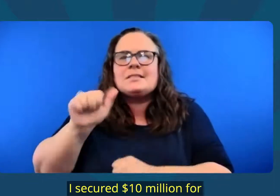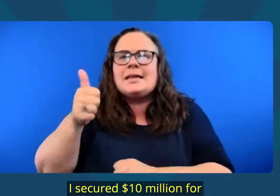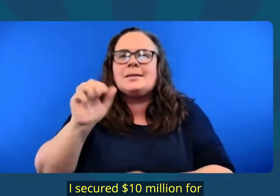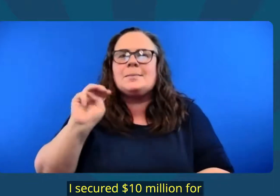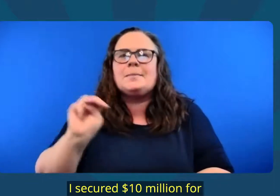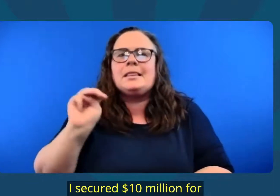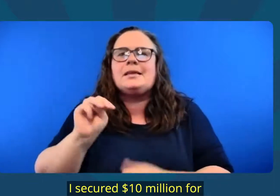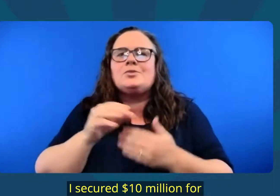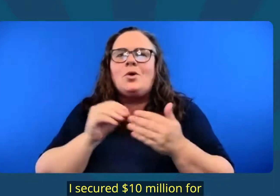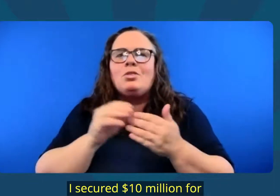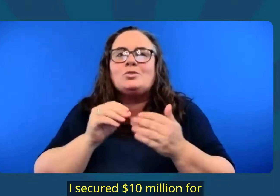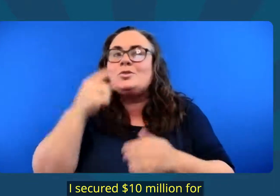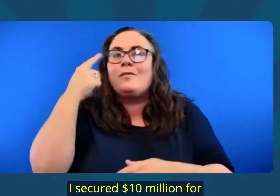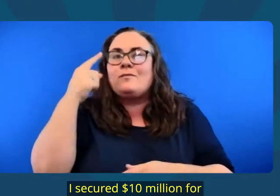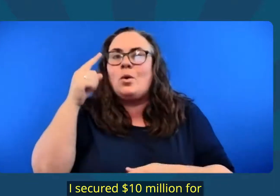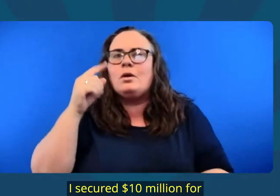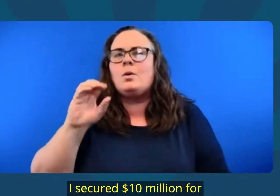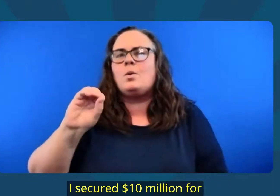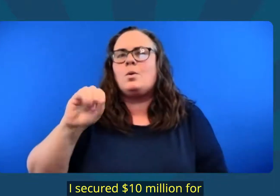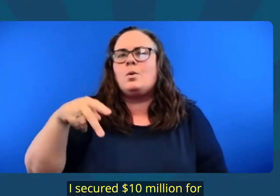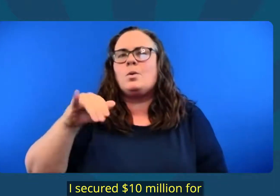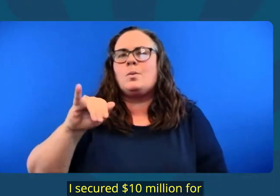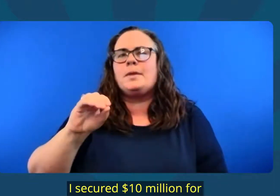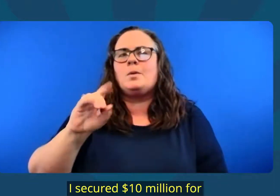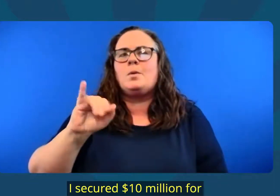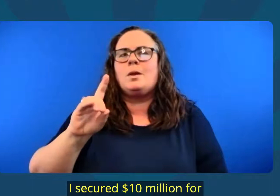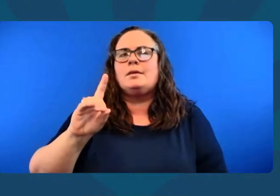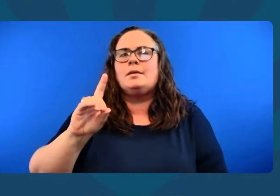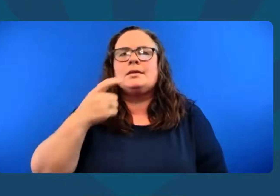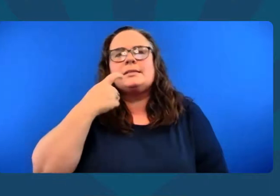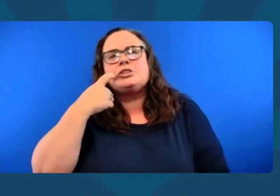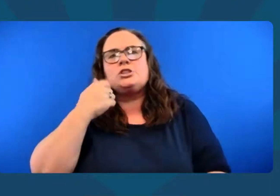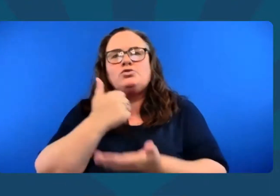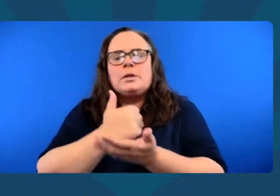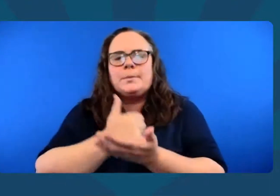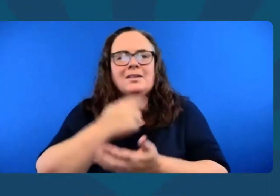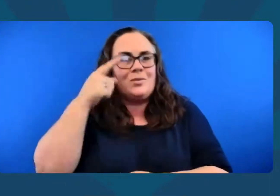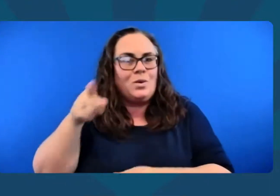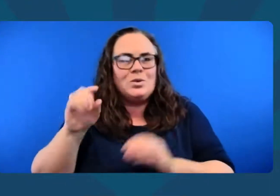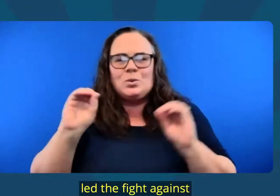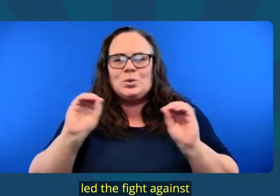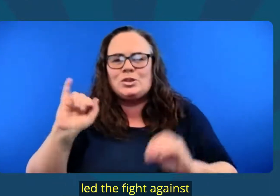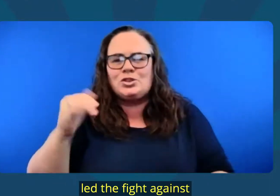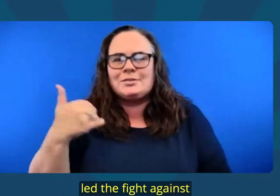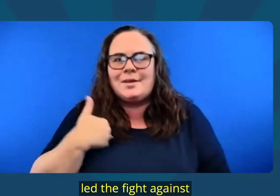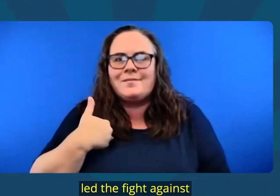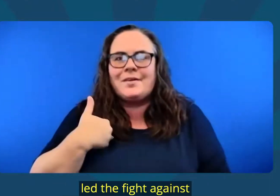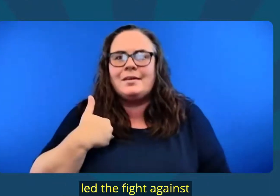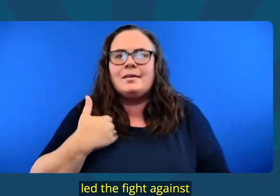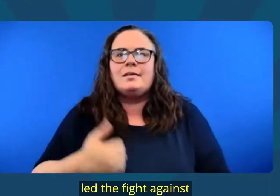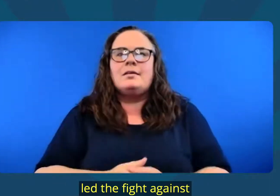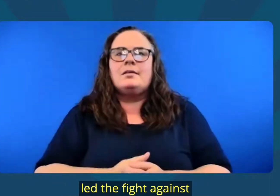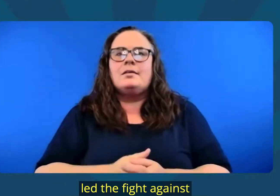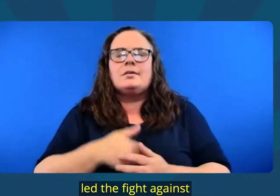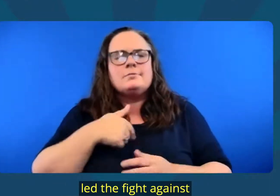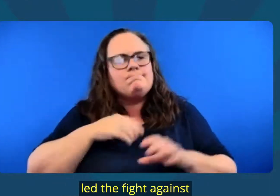I secured $10 million for opioid addiction treatment for the uninsured, led the fight